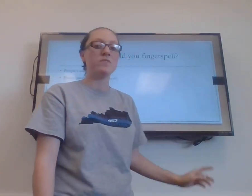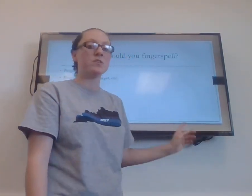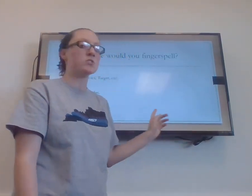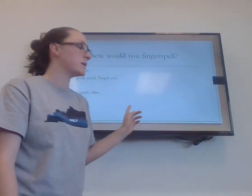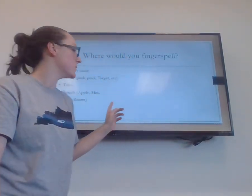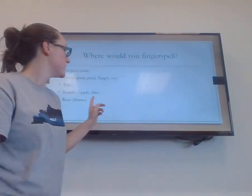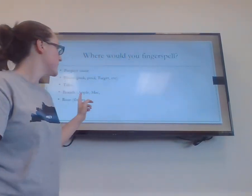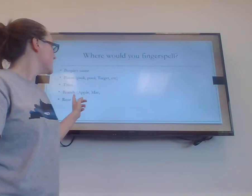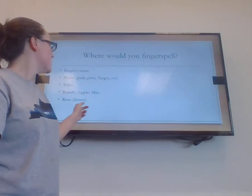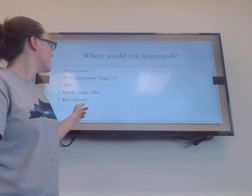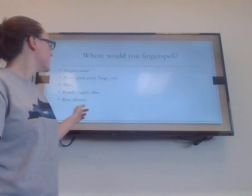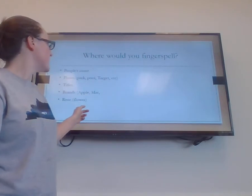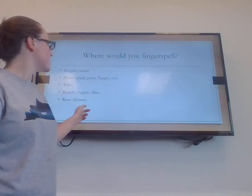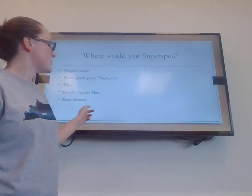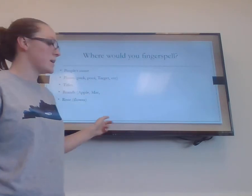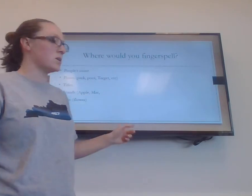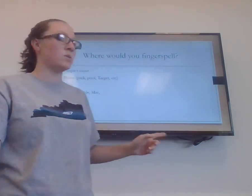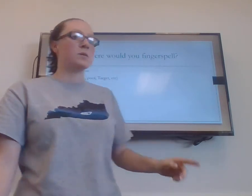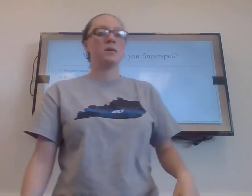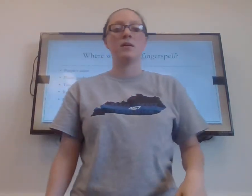finger spell, you want to finger spell,